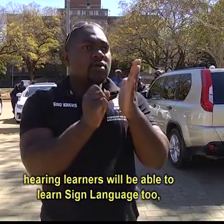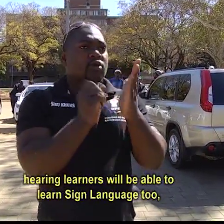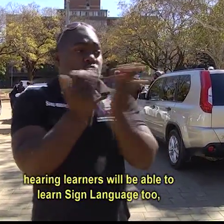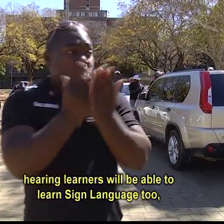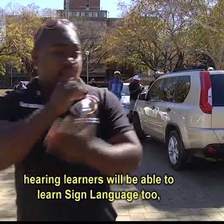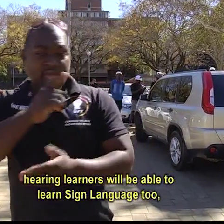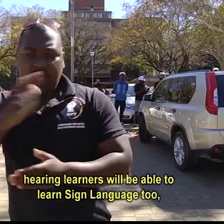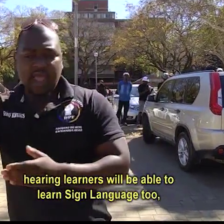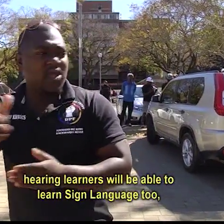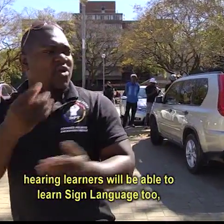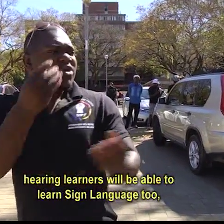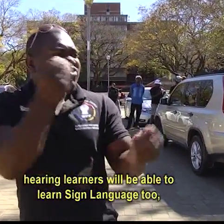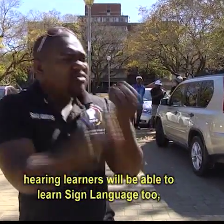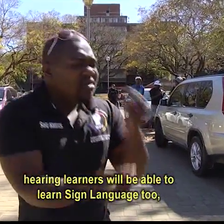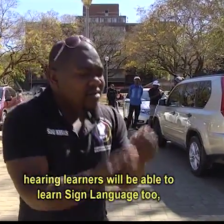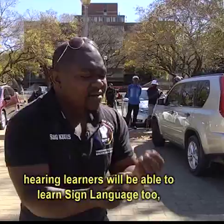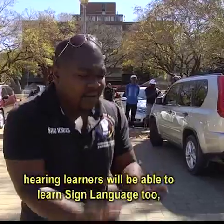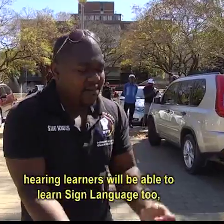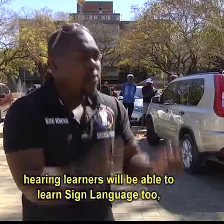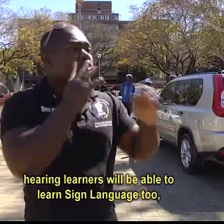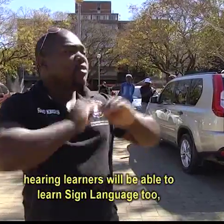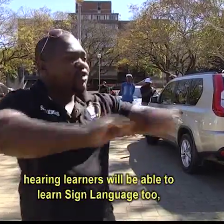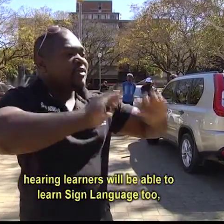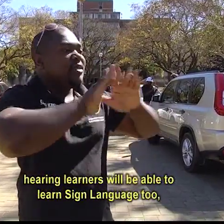help communication with the deaf.